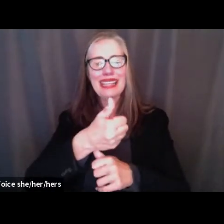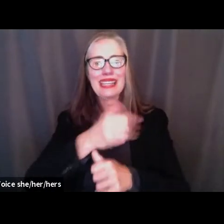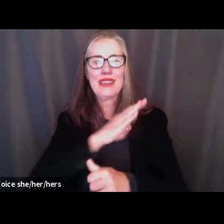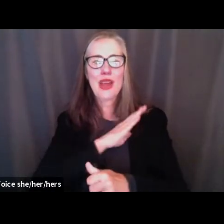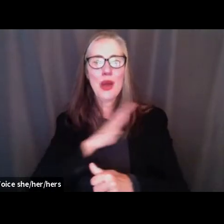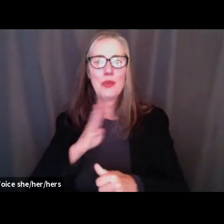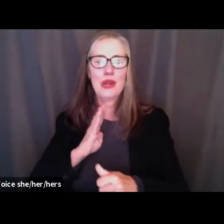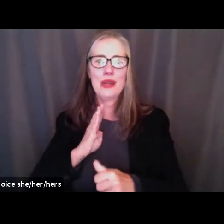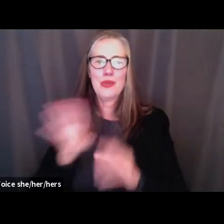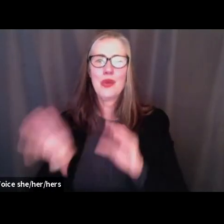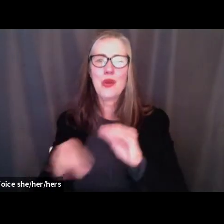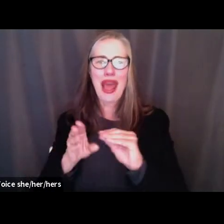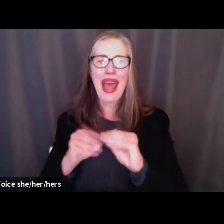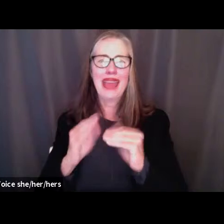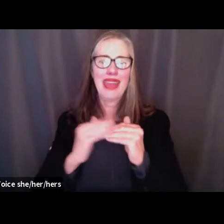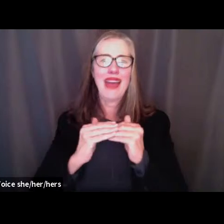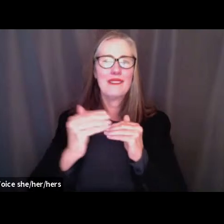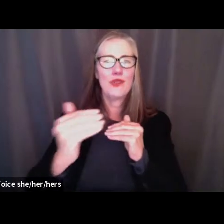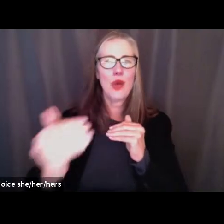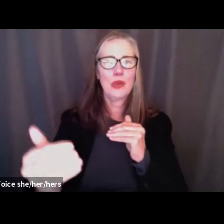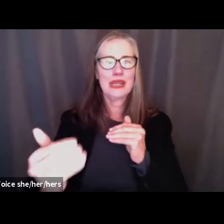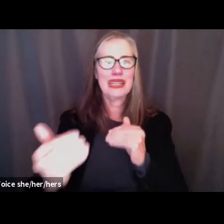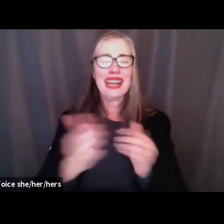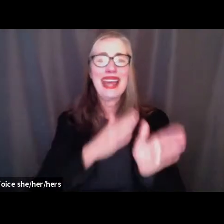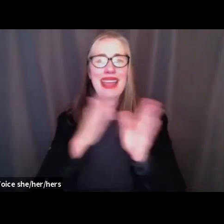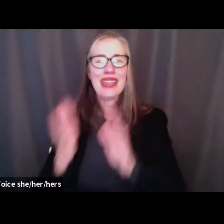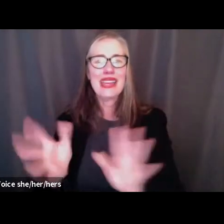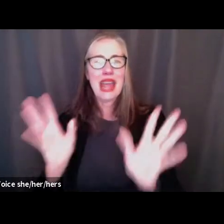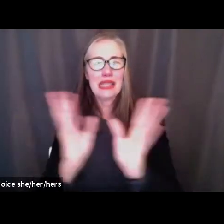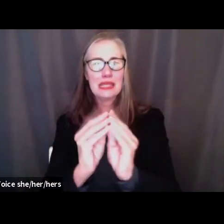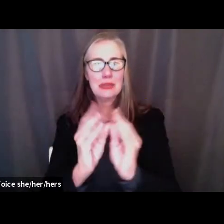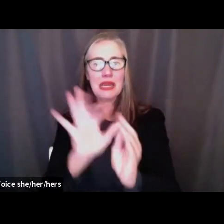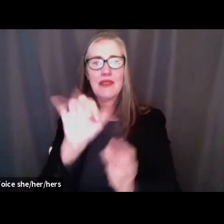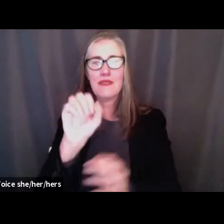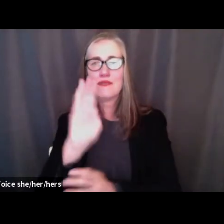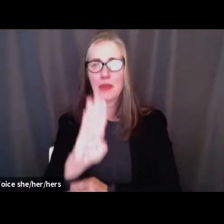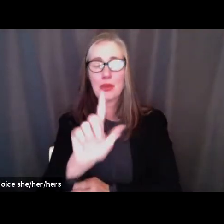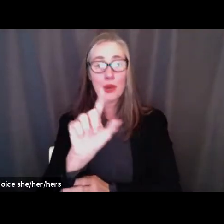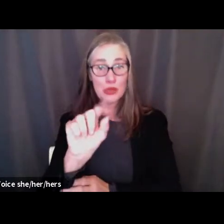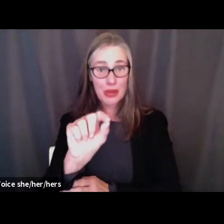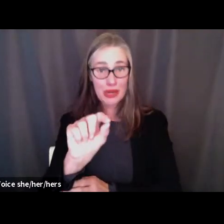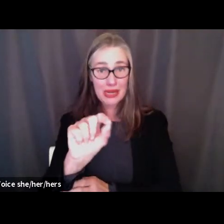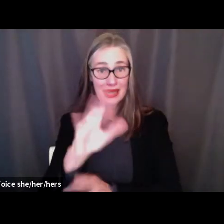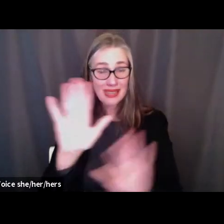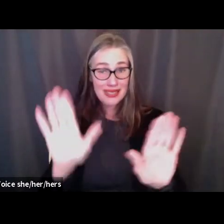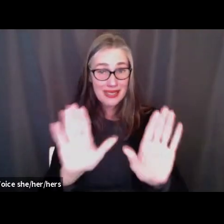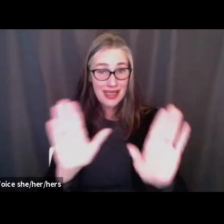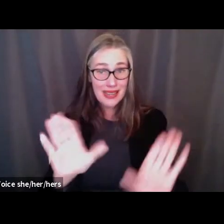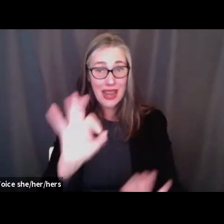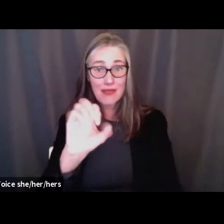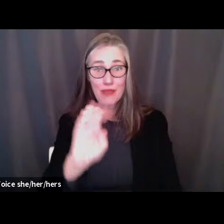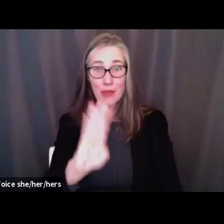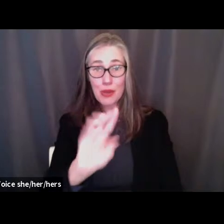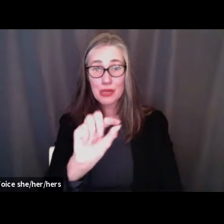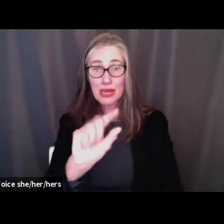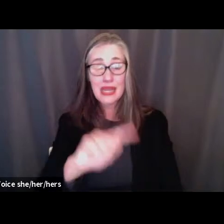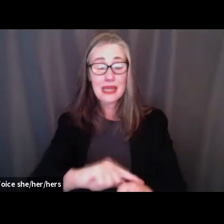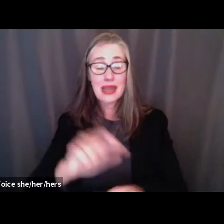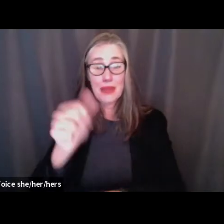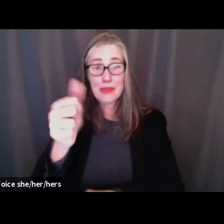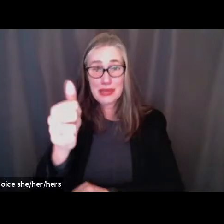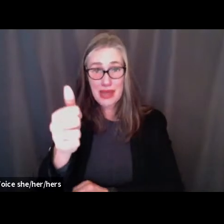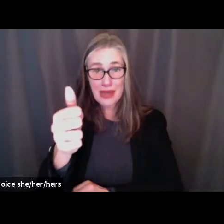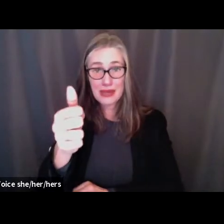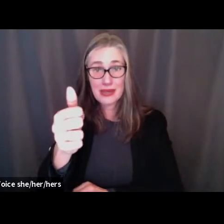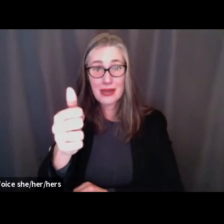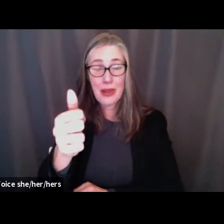going forward. Our next meeting will be February the 20th, Sunday, February the 20th at 10 a.m.